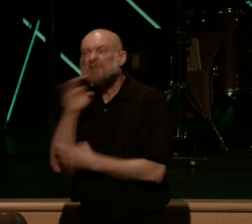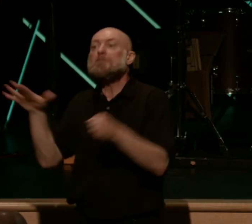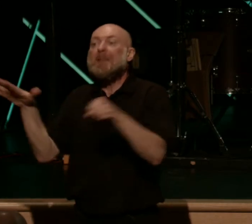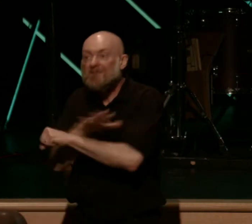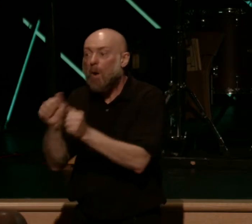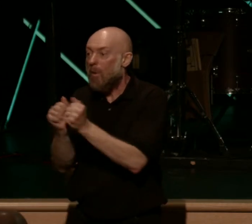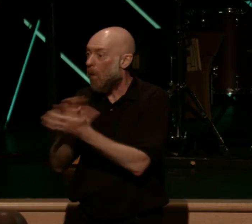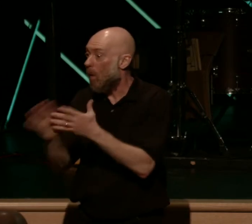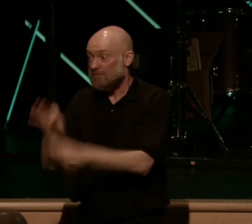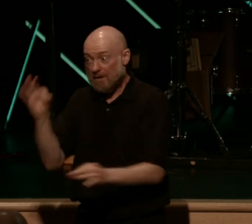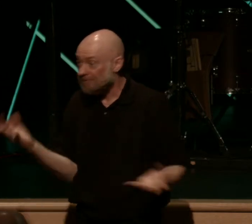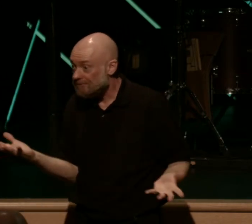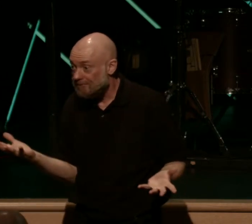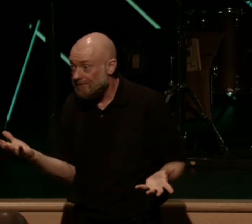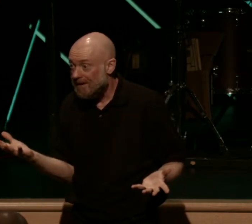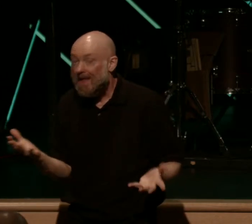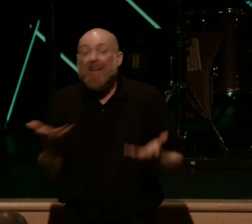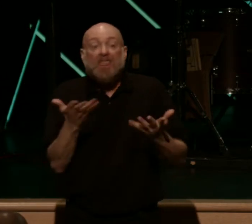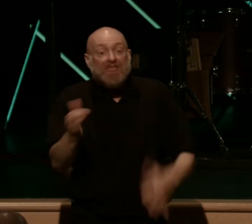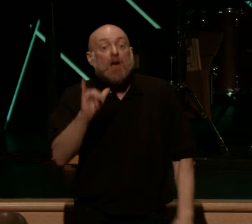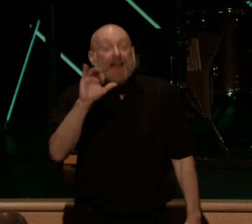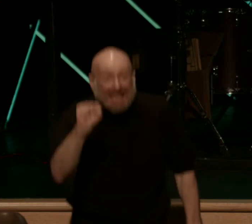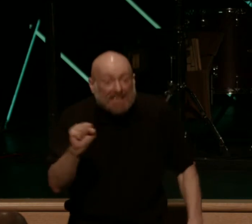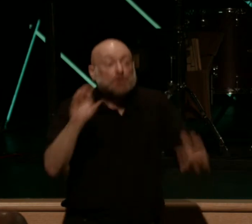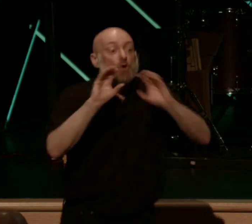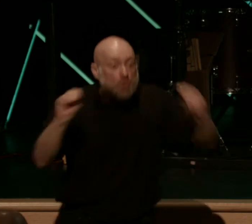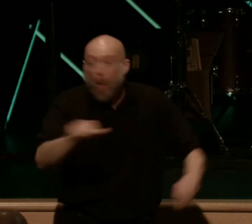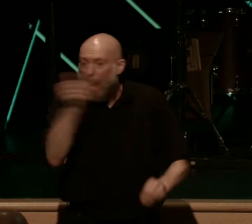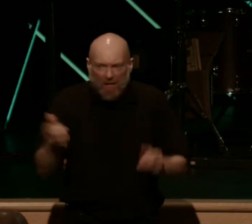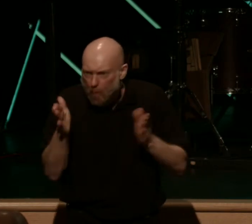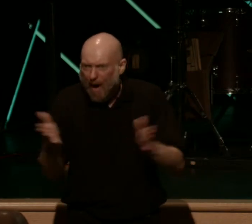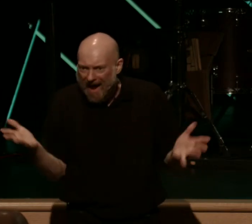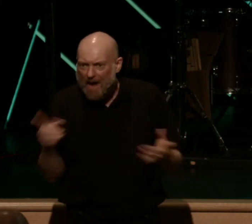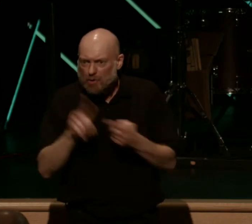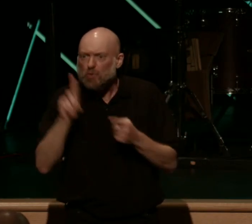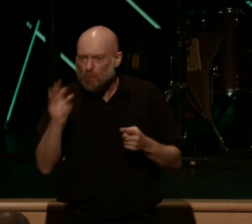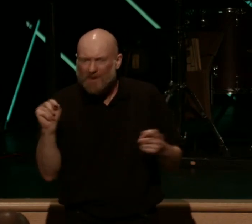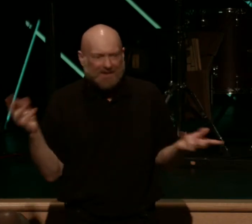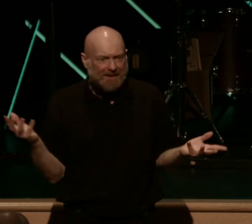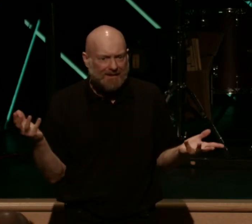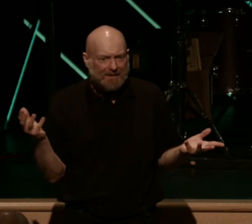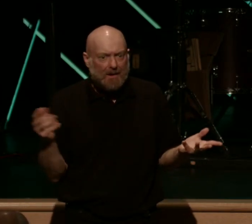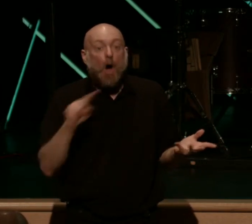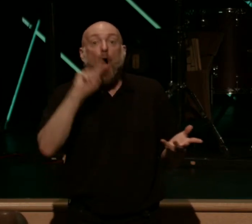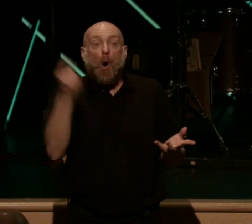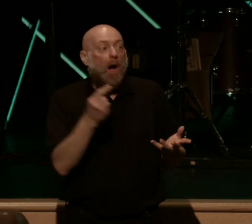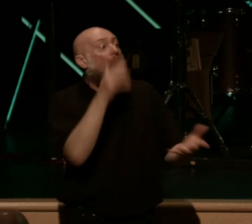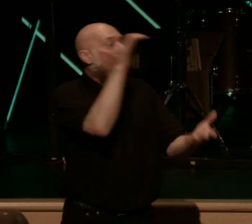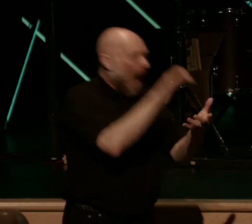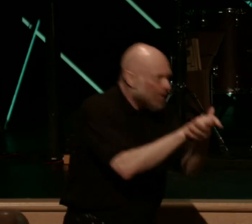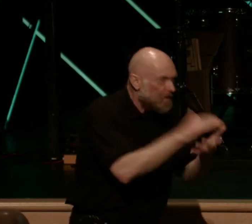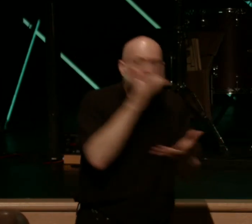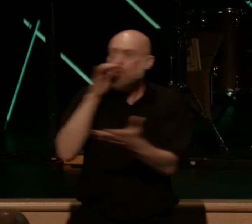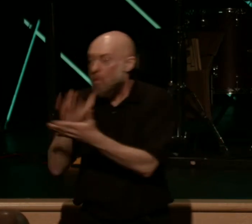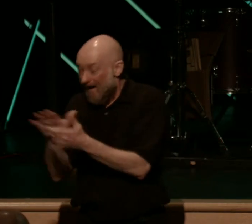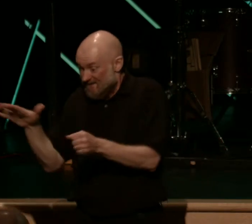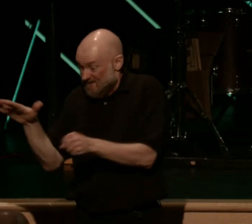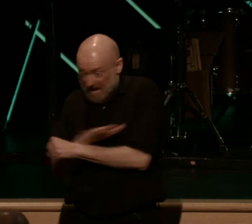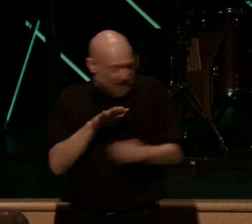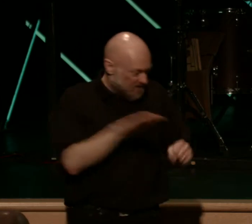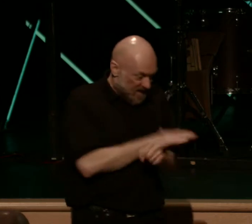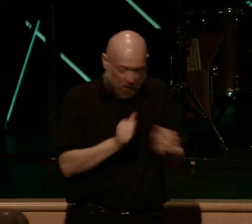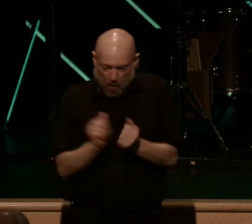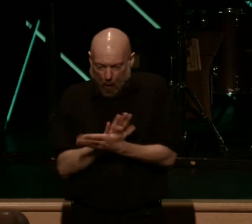with the Holy Spirit. There is no other way to do it. It's only when husbands and wives are filled with the